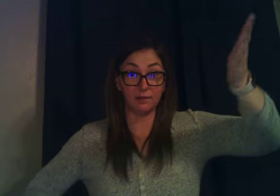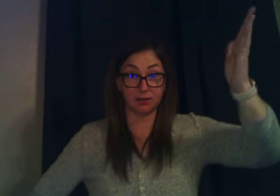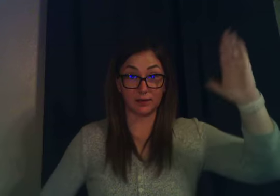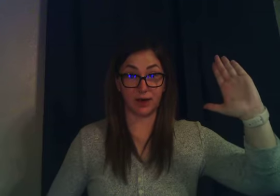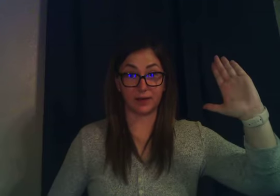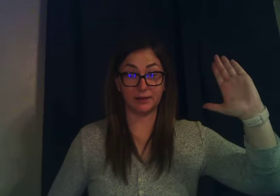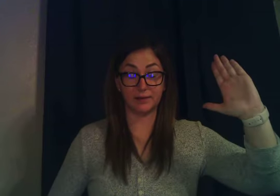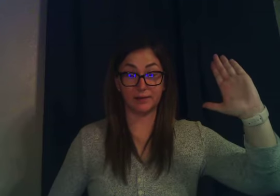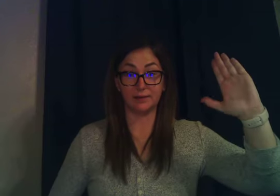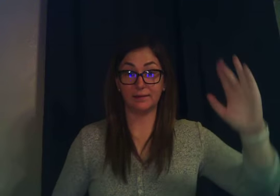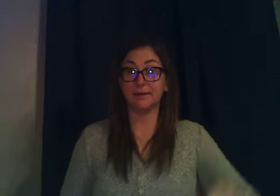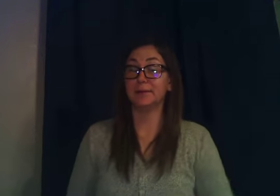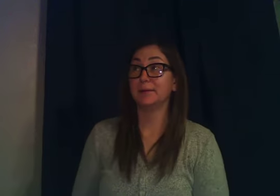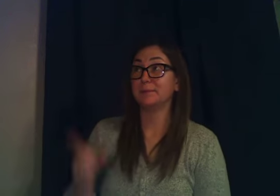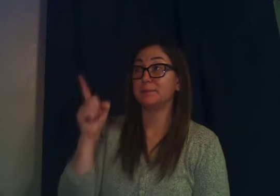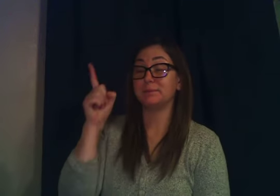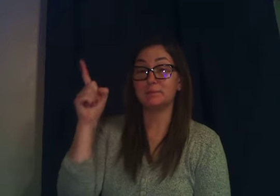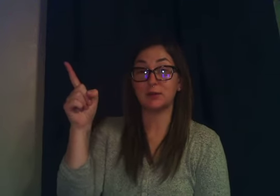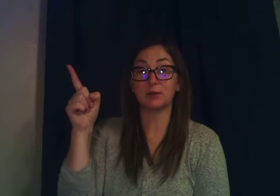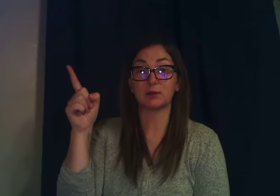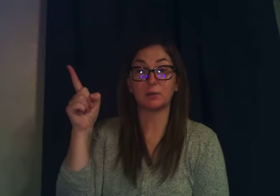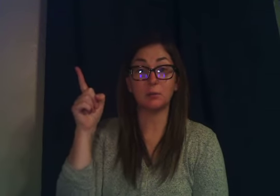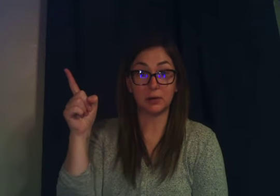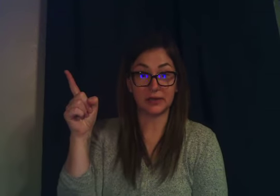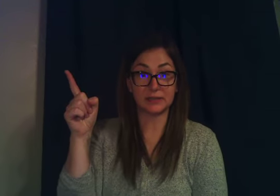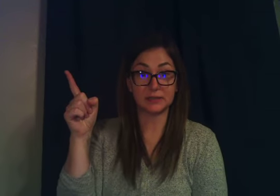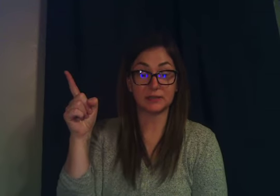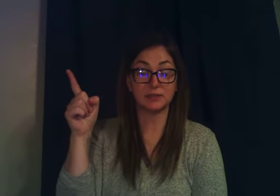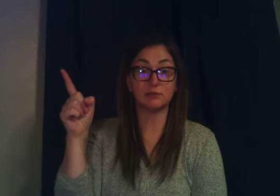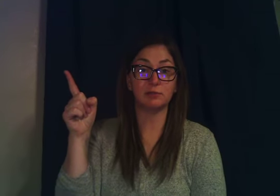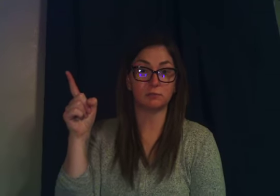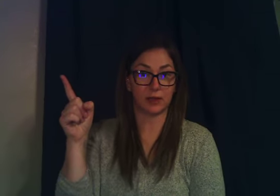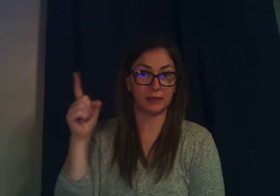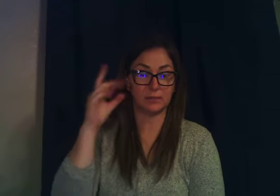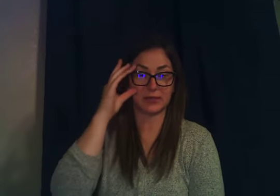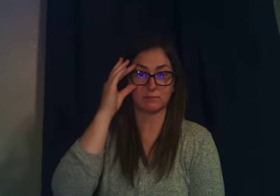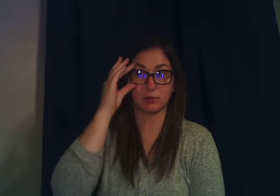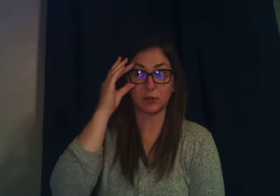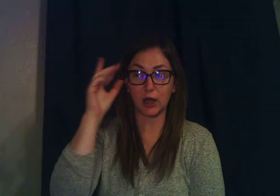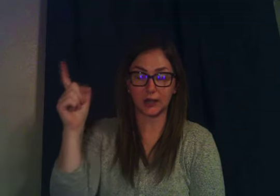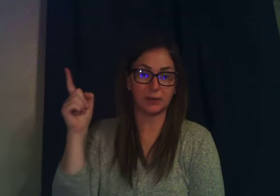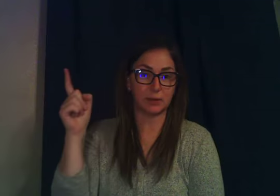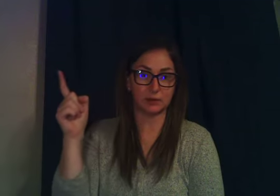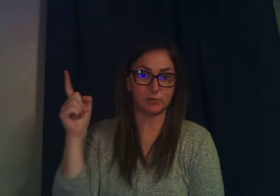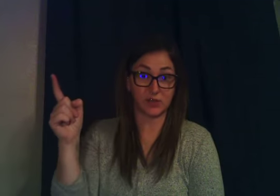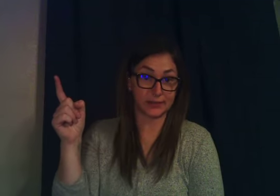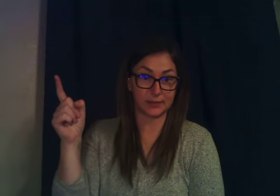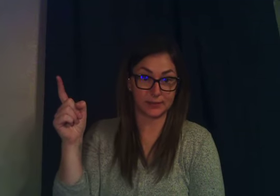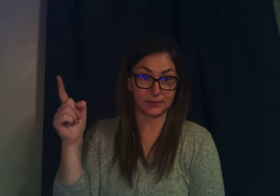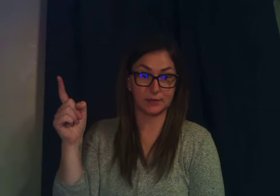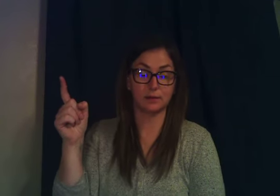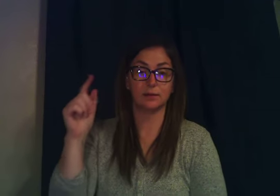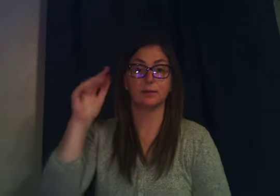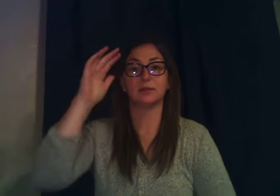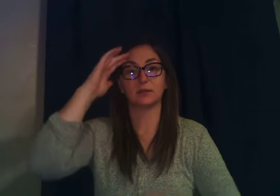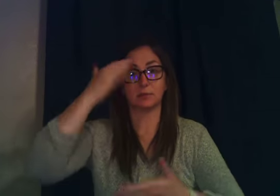God. But you're going to point to your right because we're talking about Jesus. So